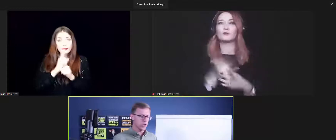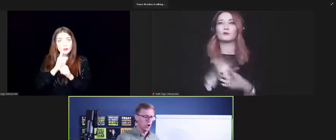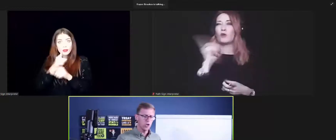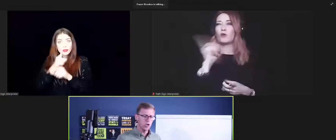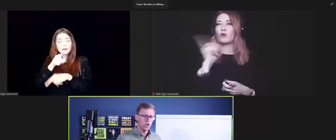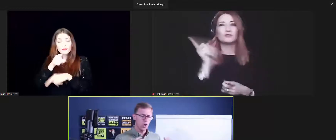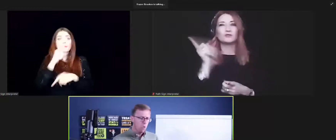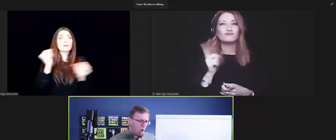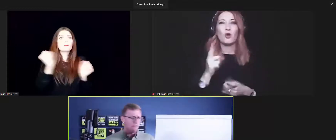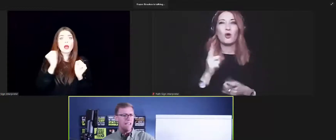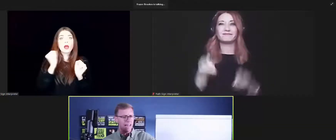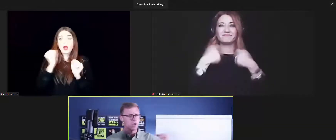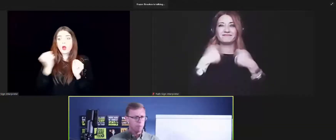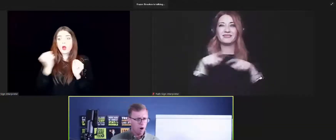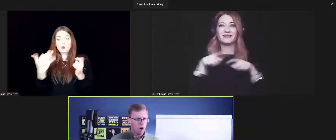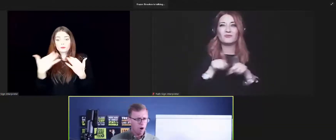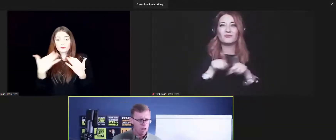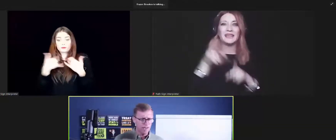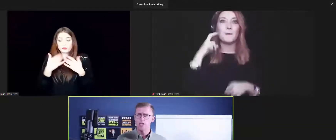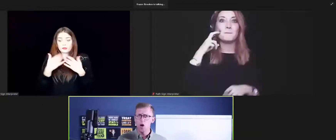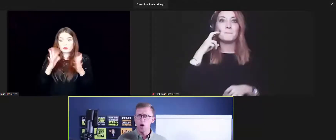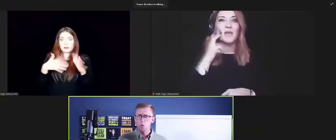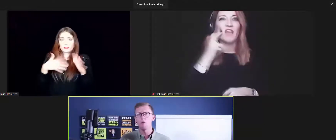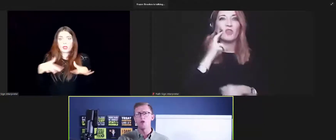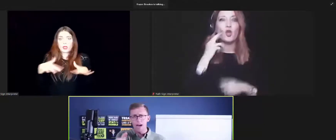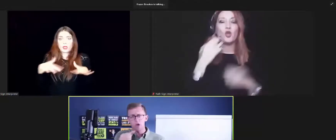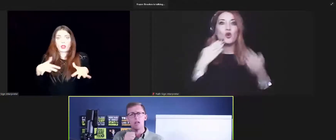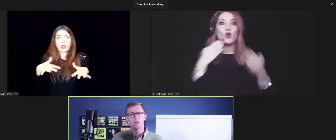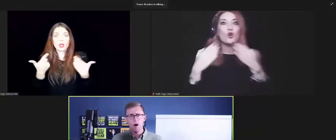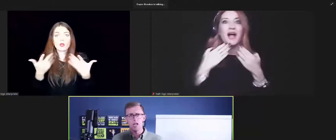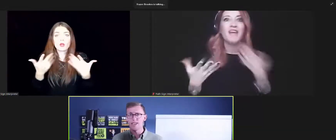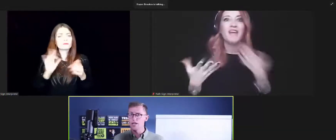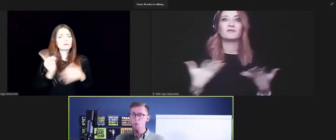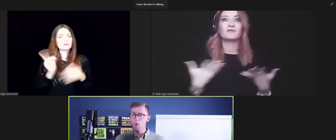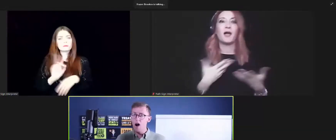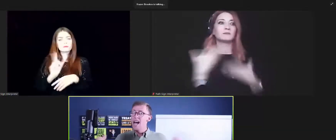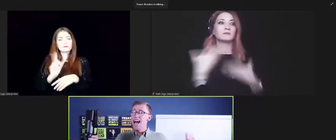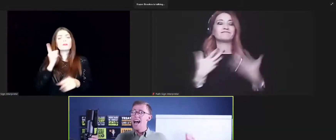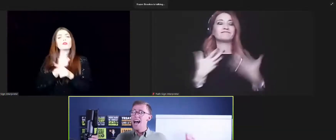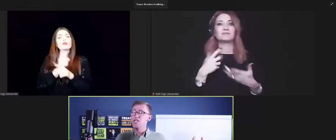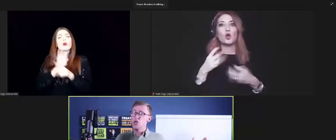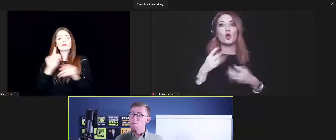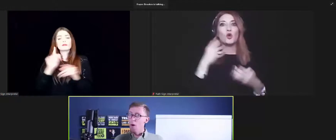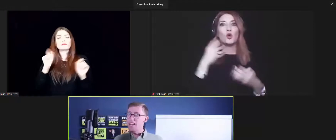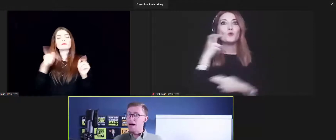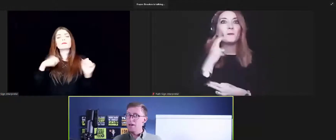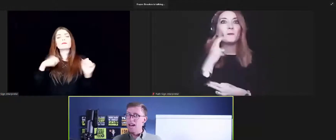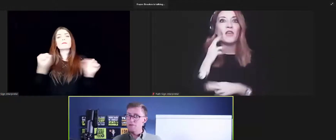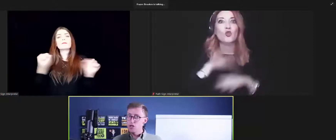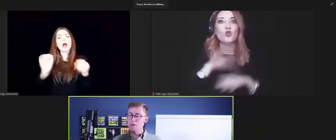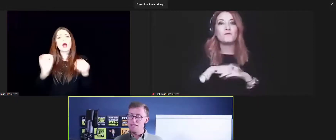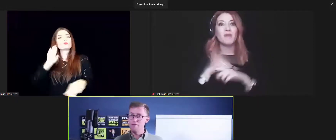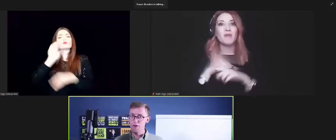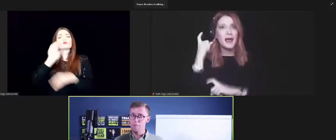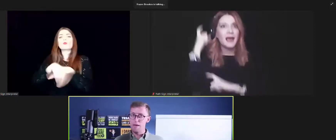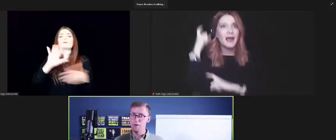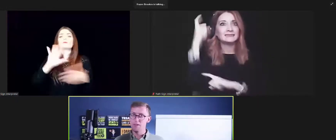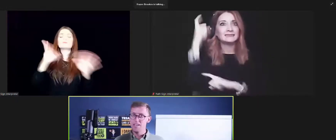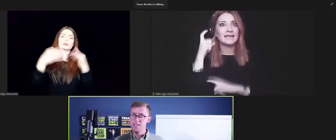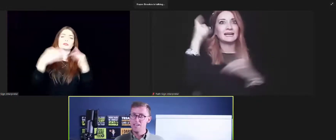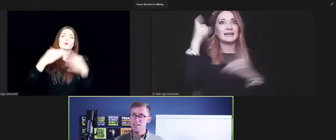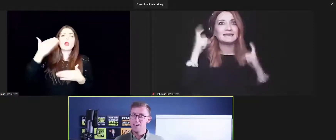understood, you know what? Failure is a part of it. You know what? Rejection is a part of it. You know what? At some point, I'm going to have to speak in front of